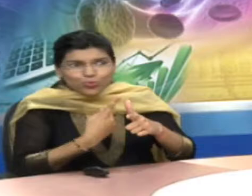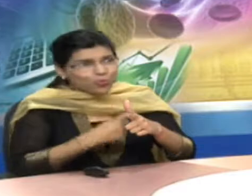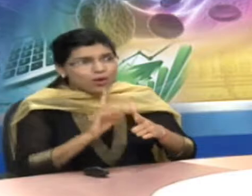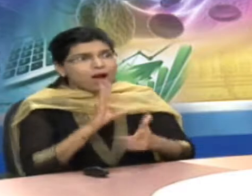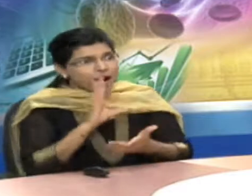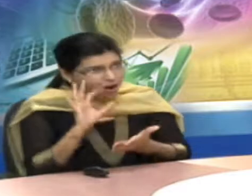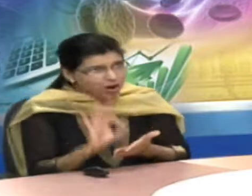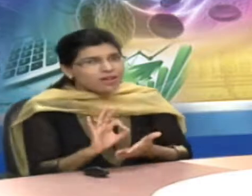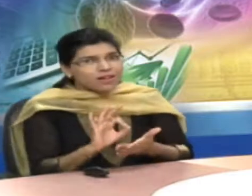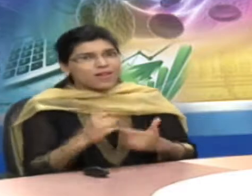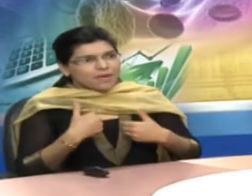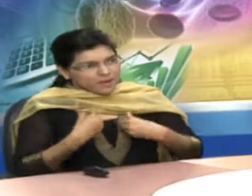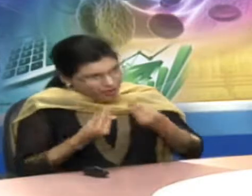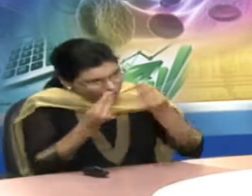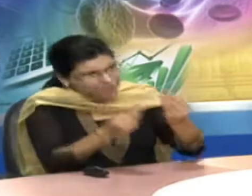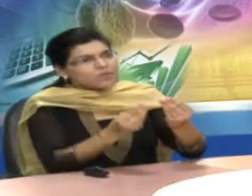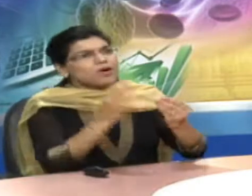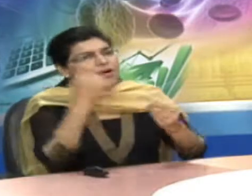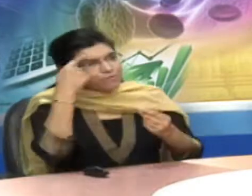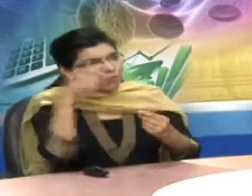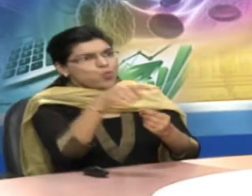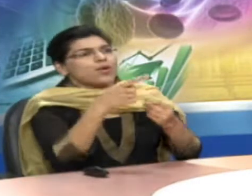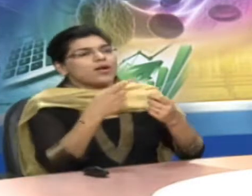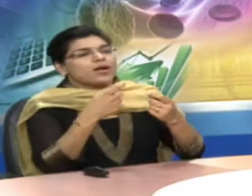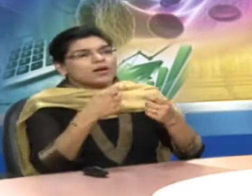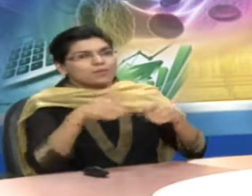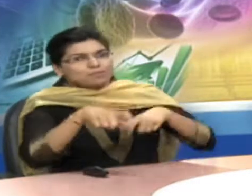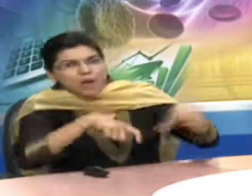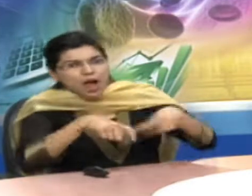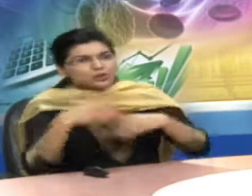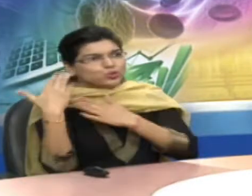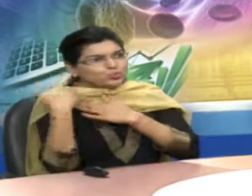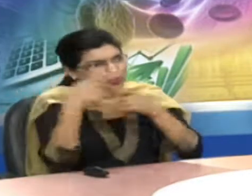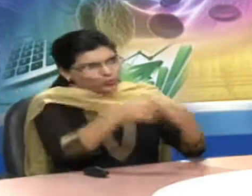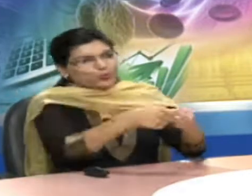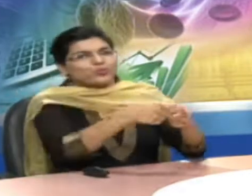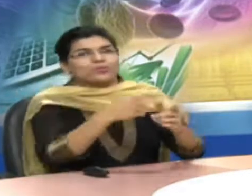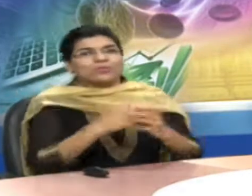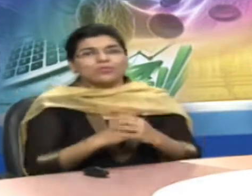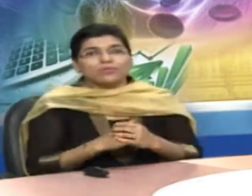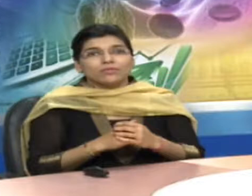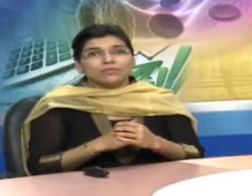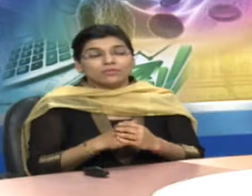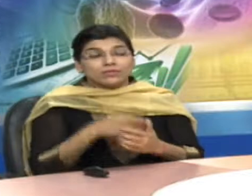The old man said, "No, it's really for you."